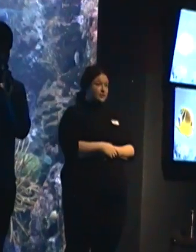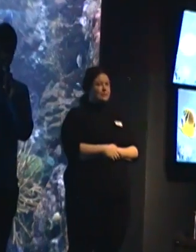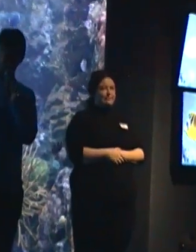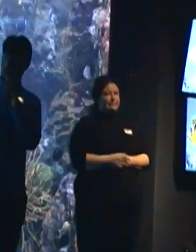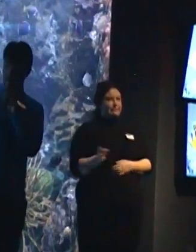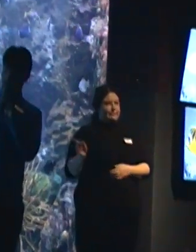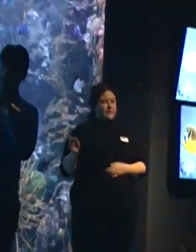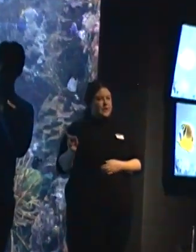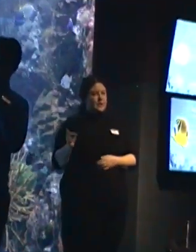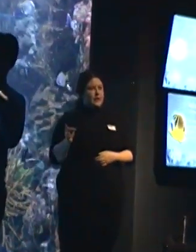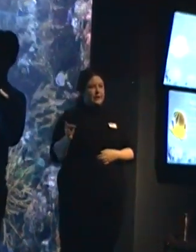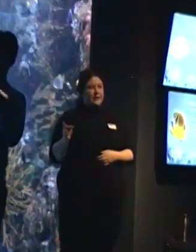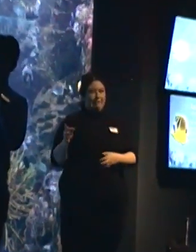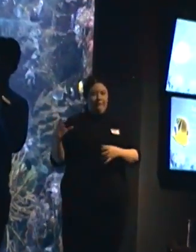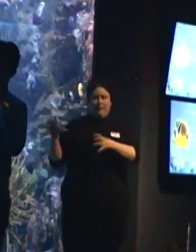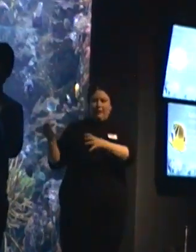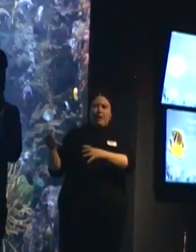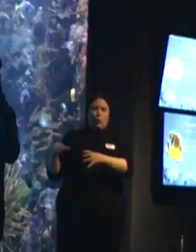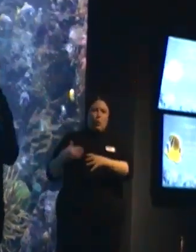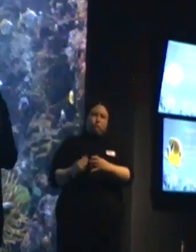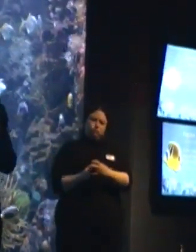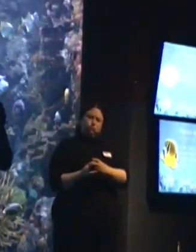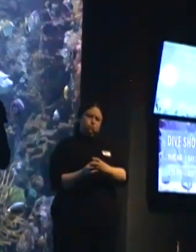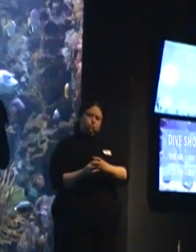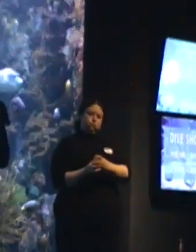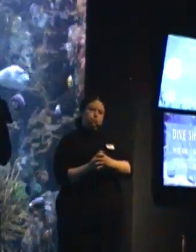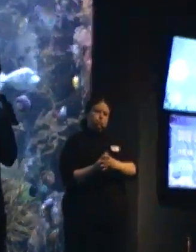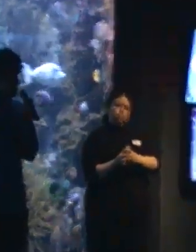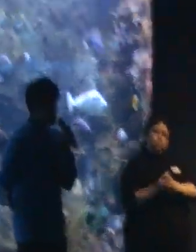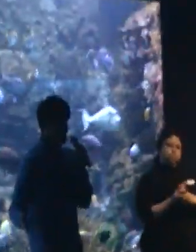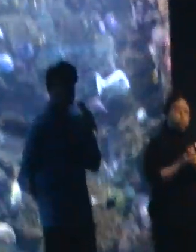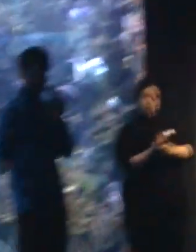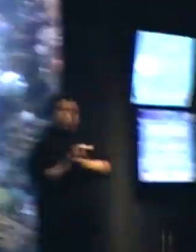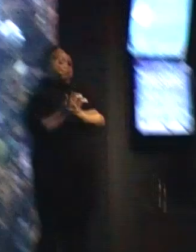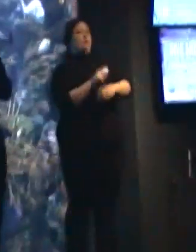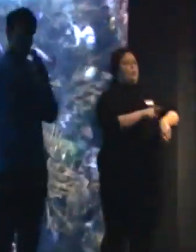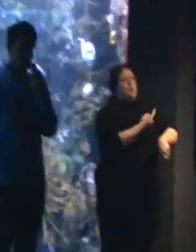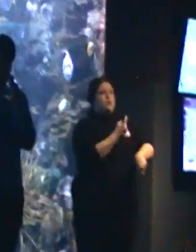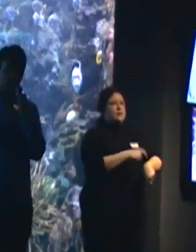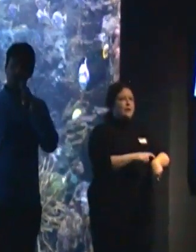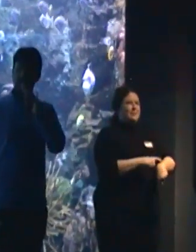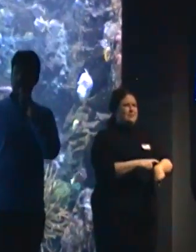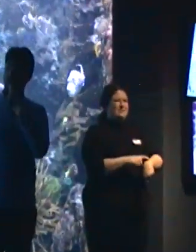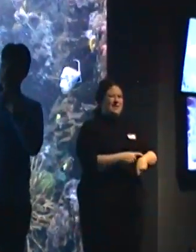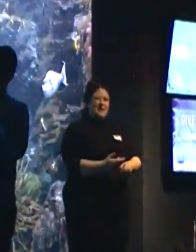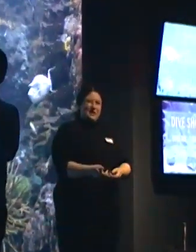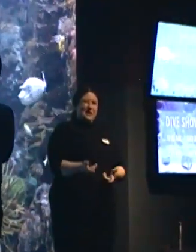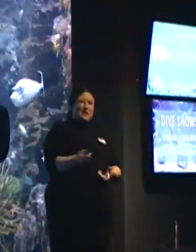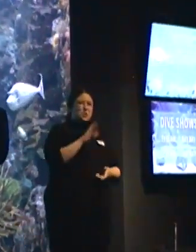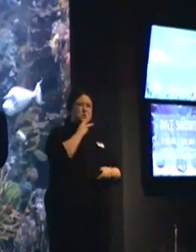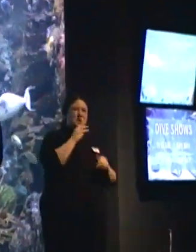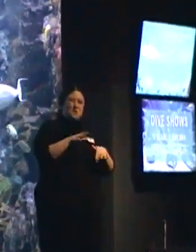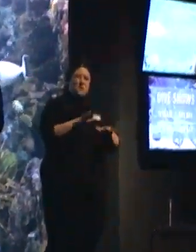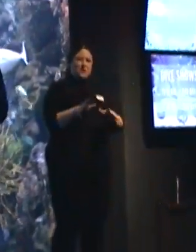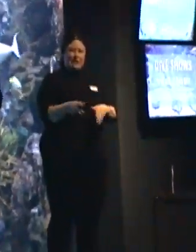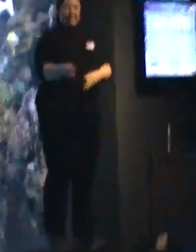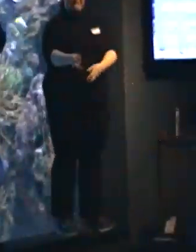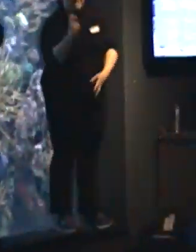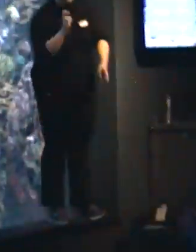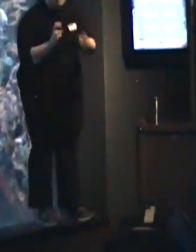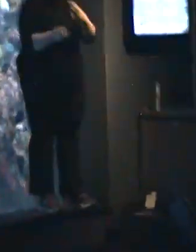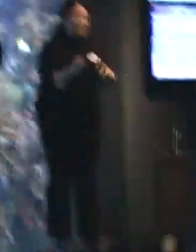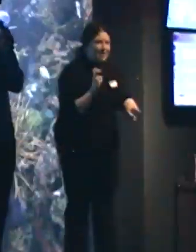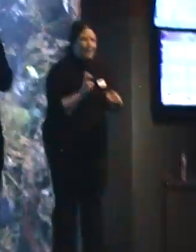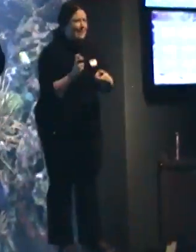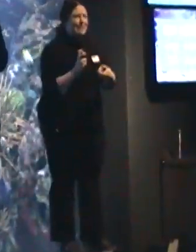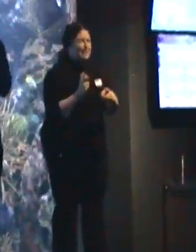long time to grow, so they do exist out in the wild. We don't want to take coral out of its natural habitat, because unfortunately coral reefs aren't doing